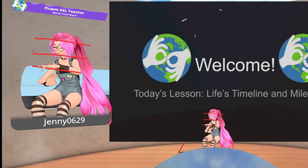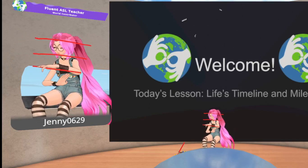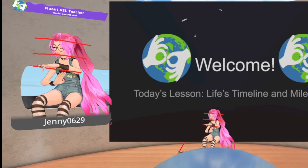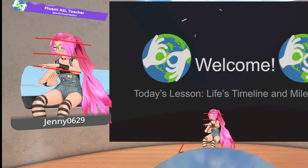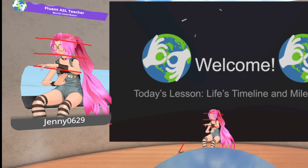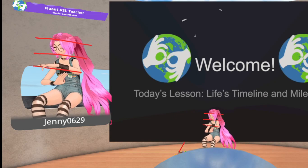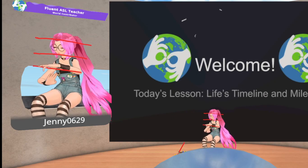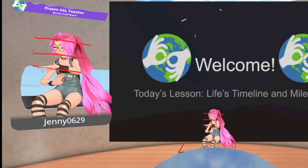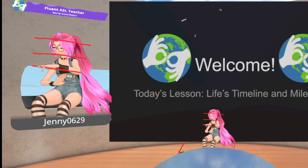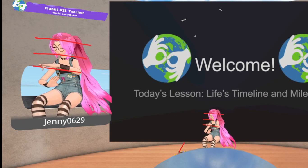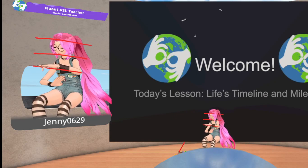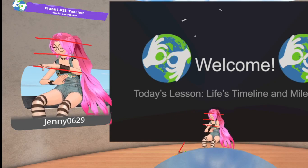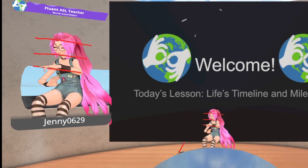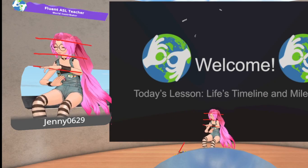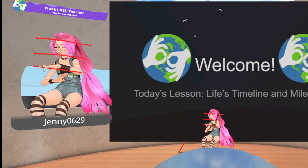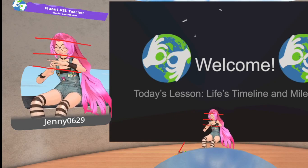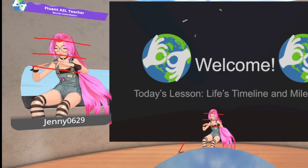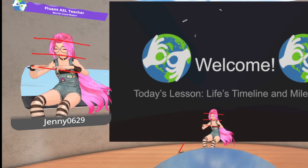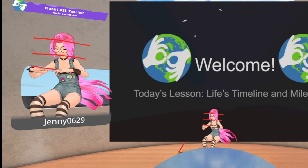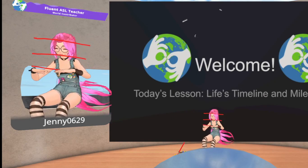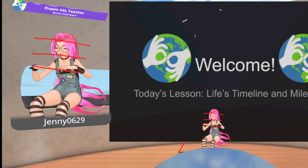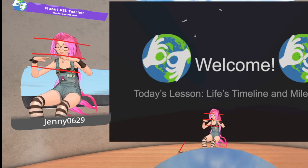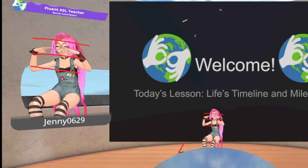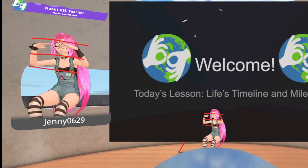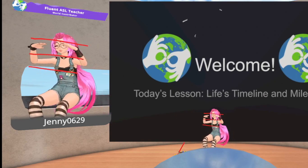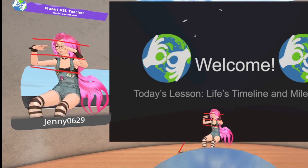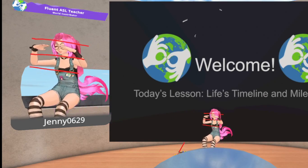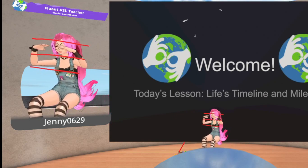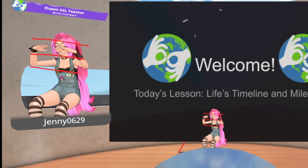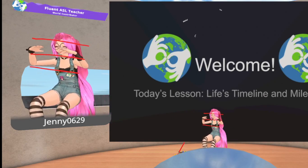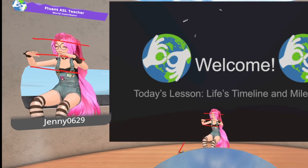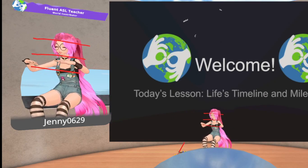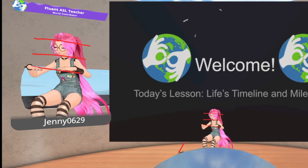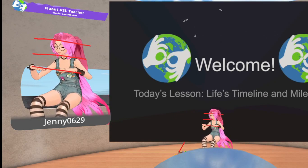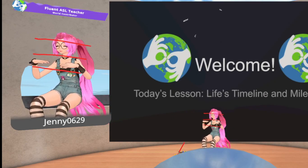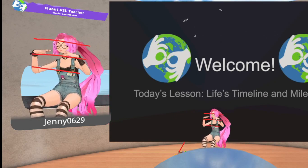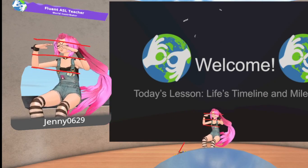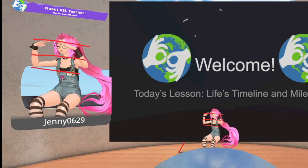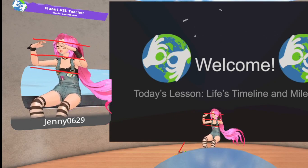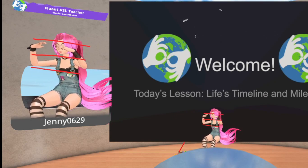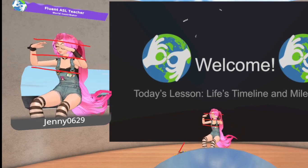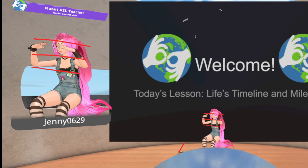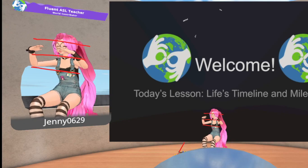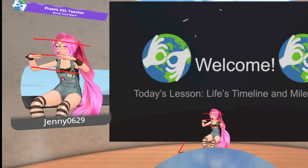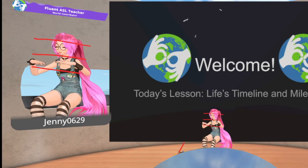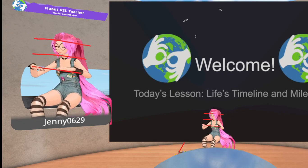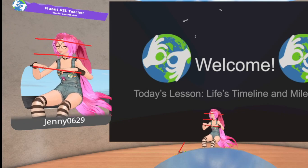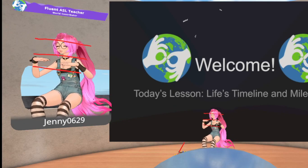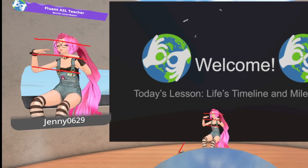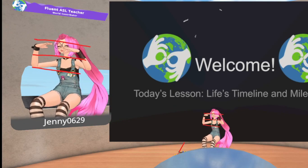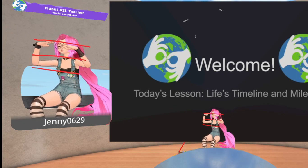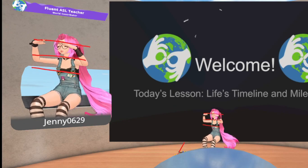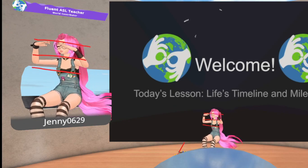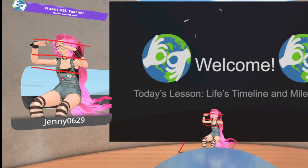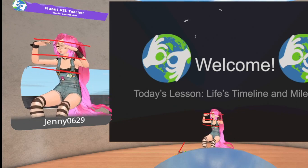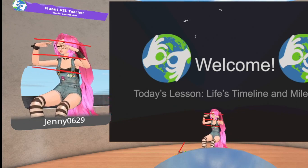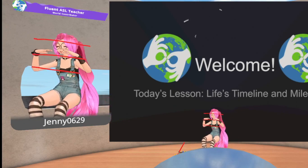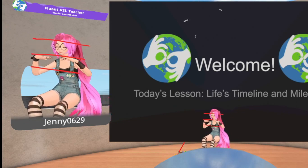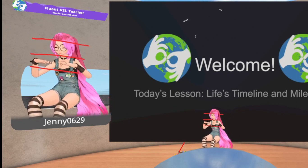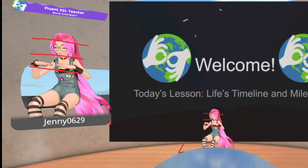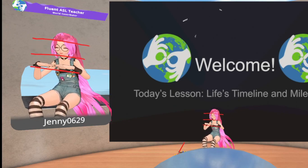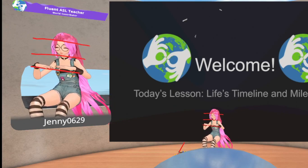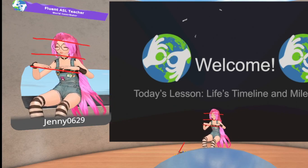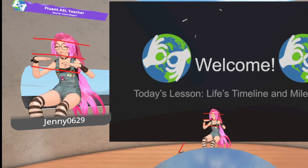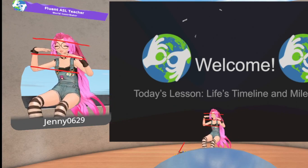is. Basic. And then like if you're saying advanced or like higher up, you go this motion. So you're